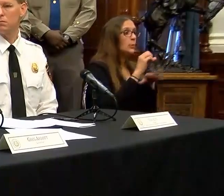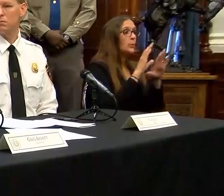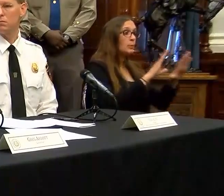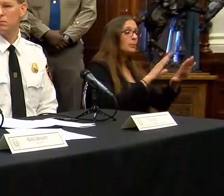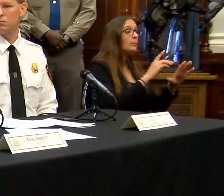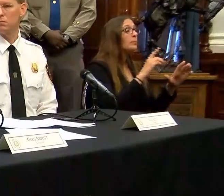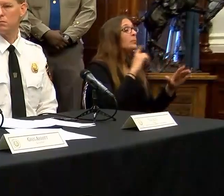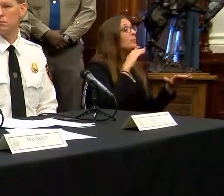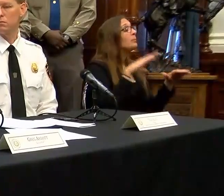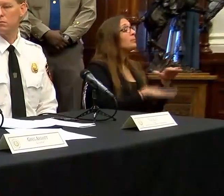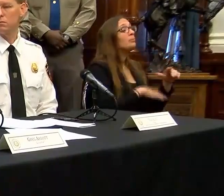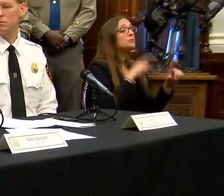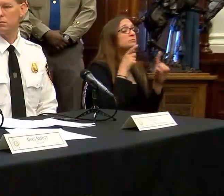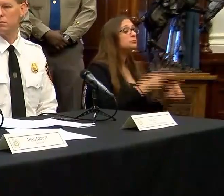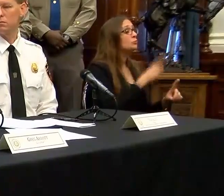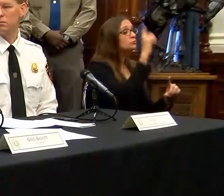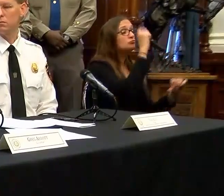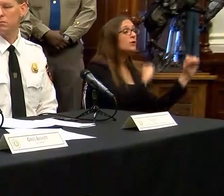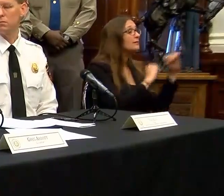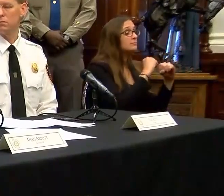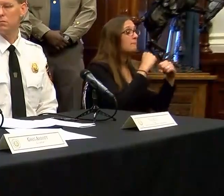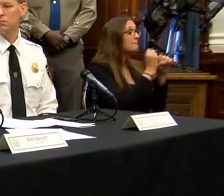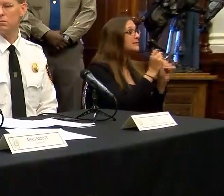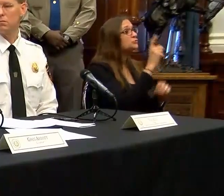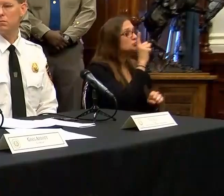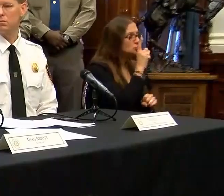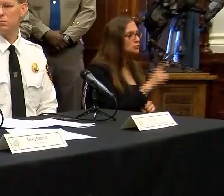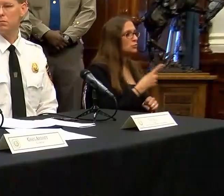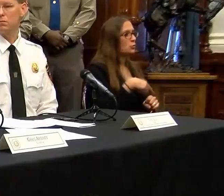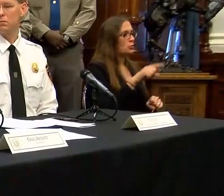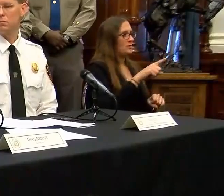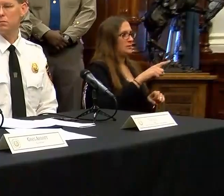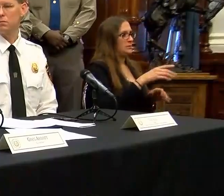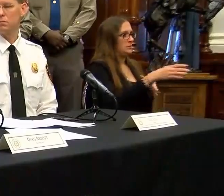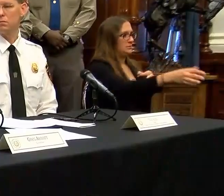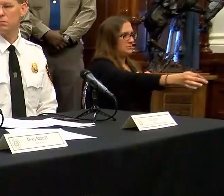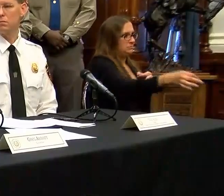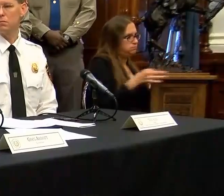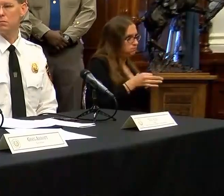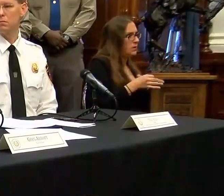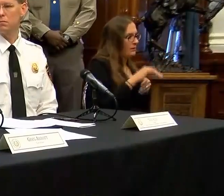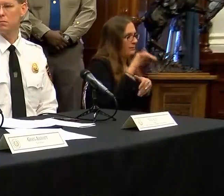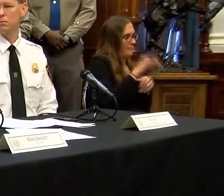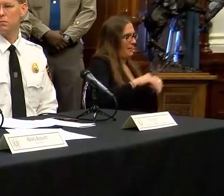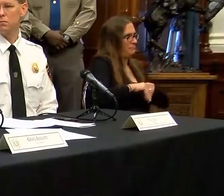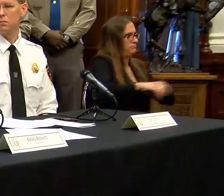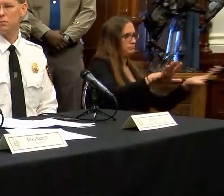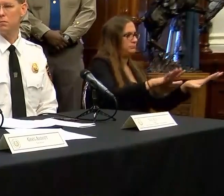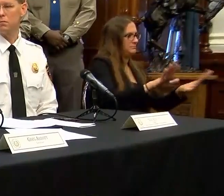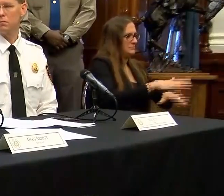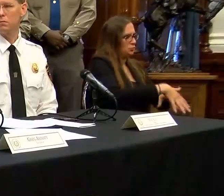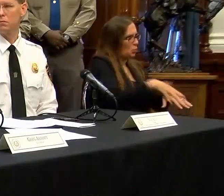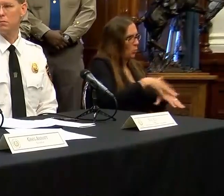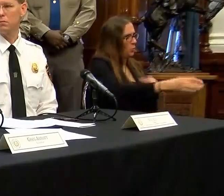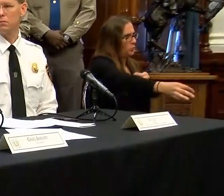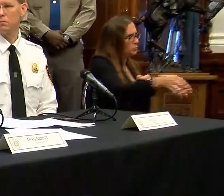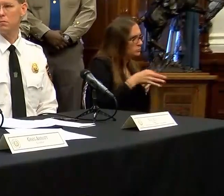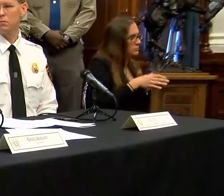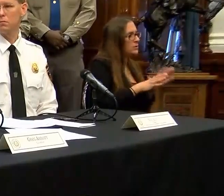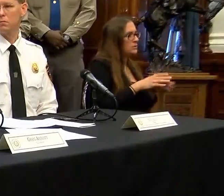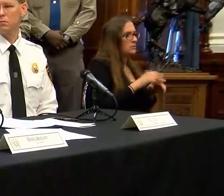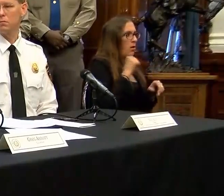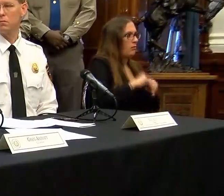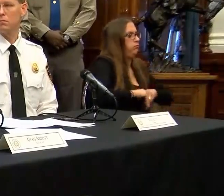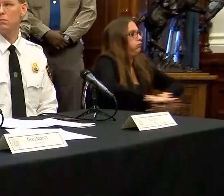basic strategy is to make sure that we slow down the progression of that infection as much as we